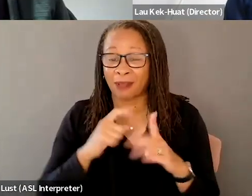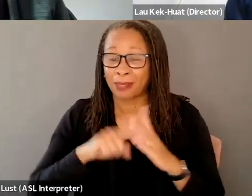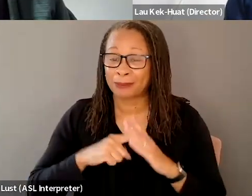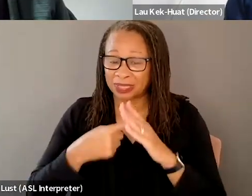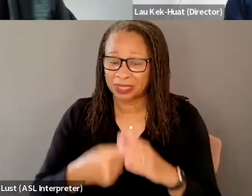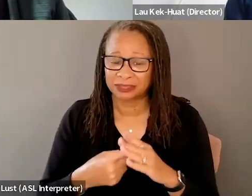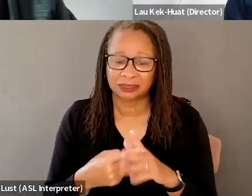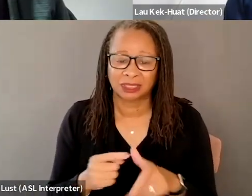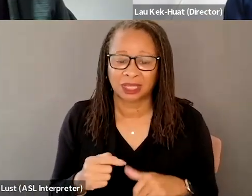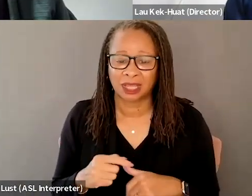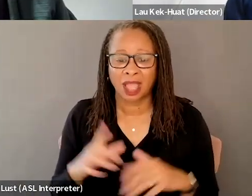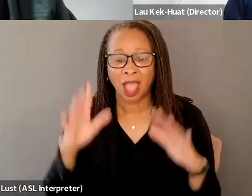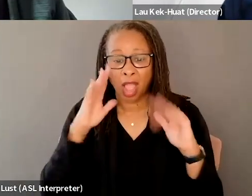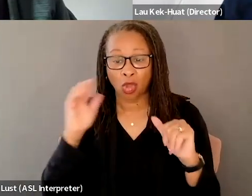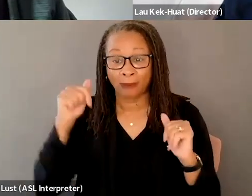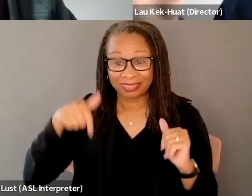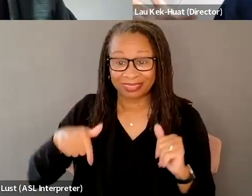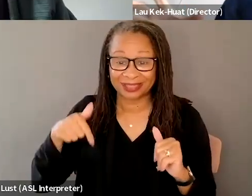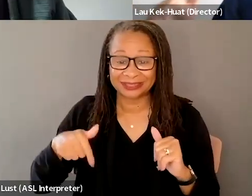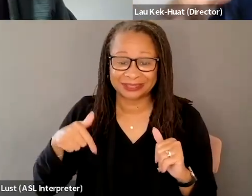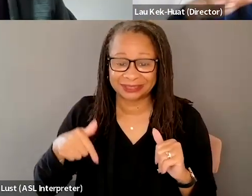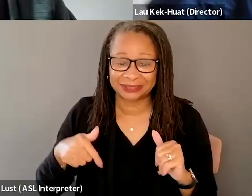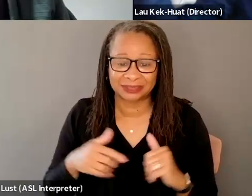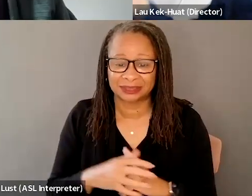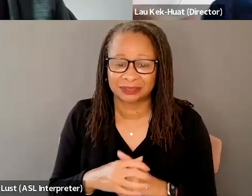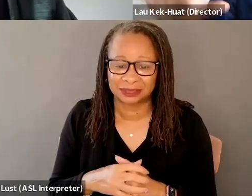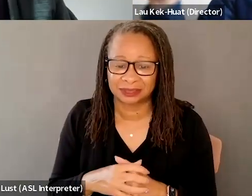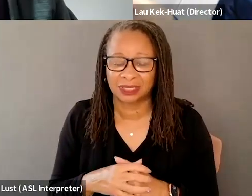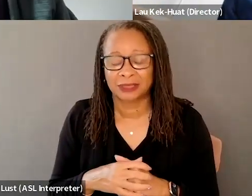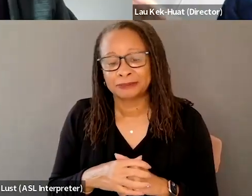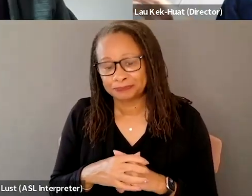I hope this film is approachable to